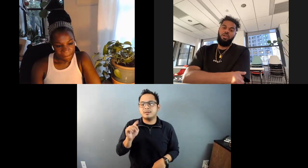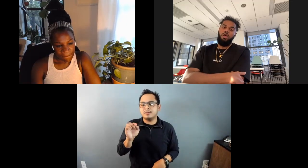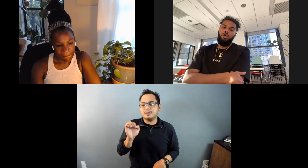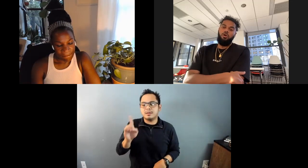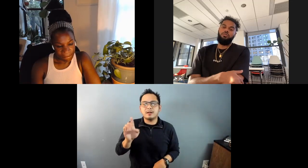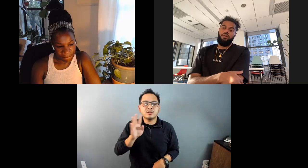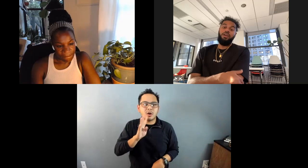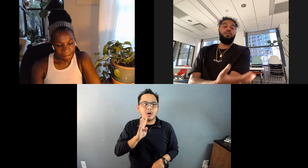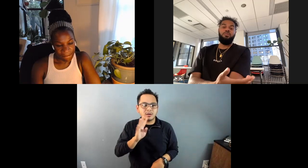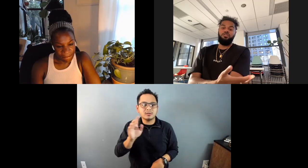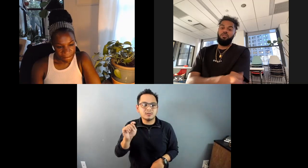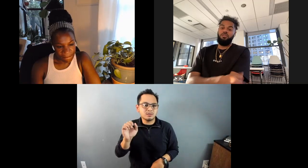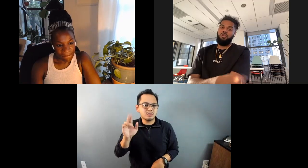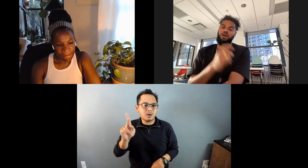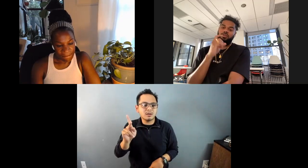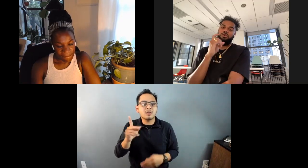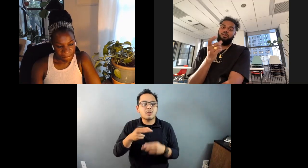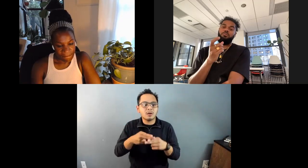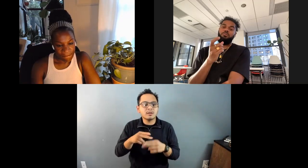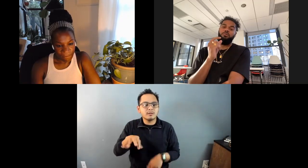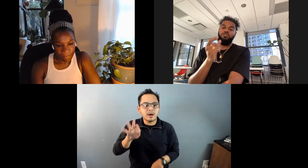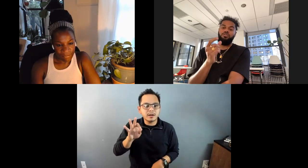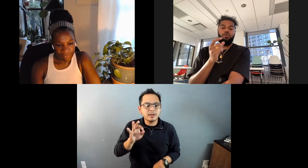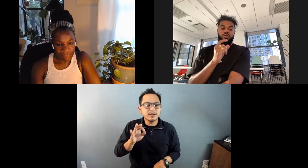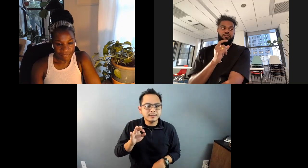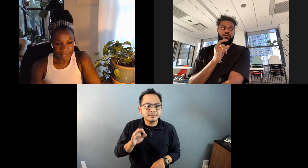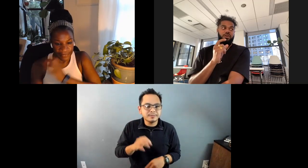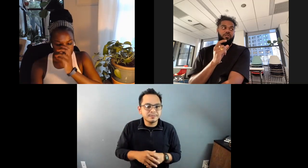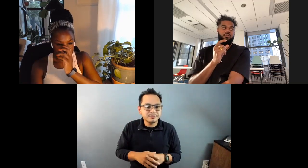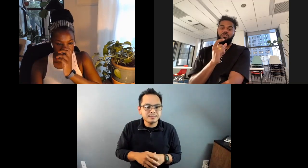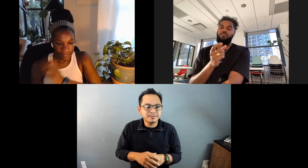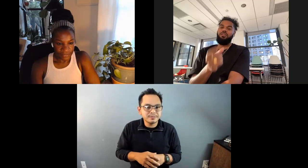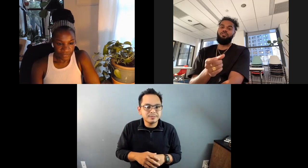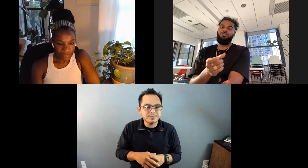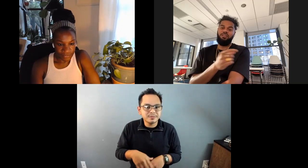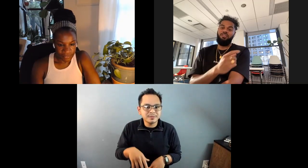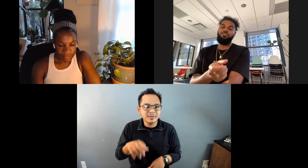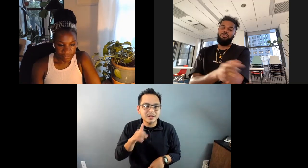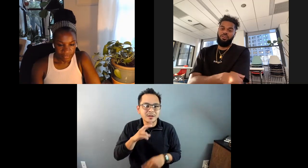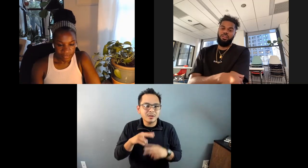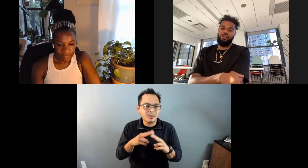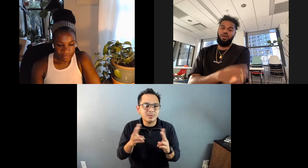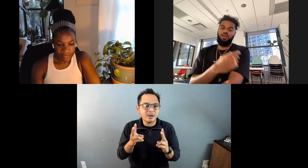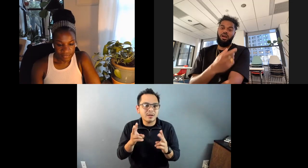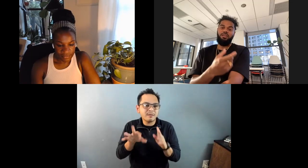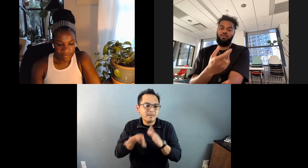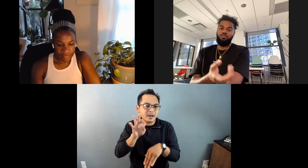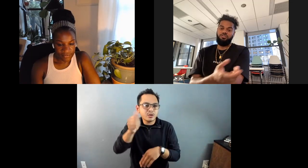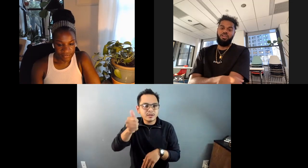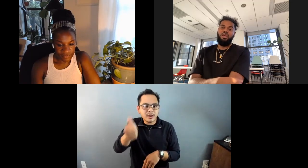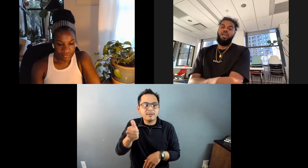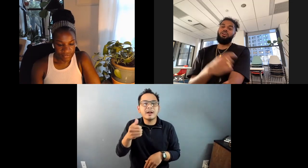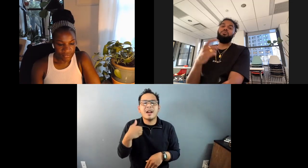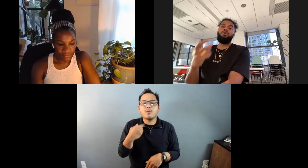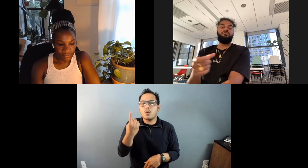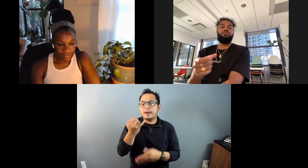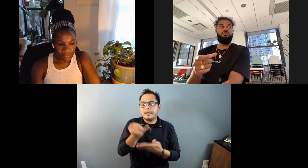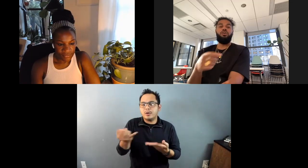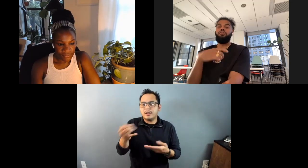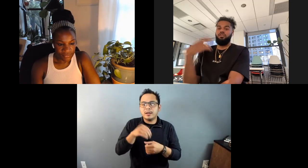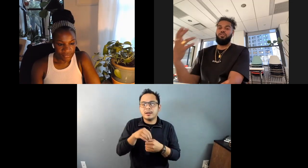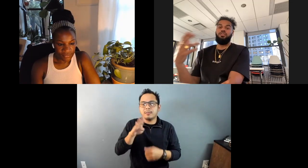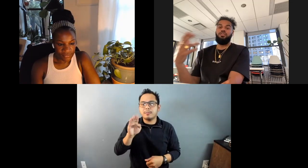York City. And, I also had to unlearn a lot of things in terms of like what I grew up with. Because in Queens, everybody was like, nah,